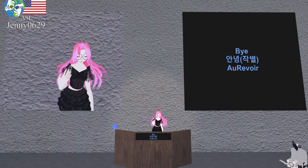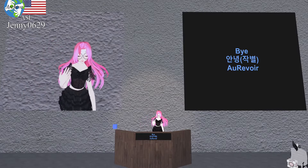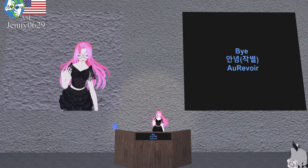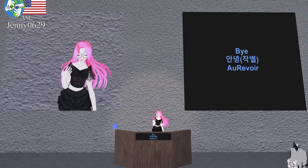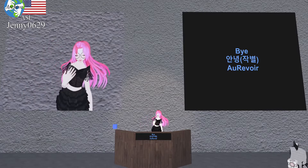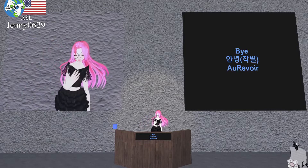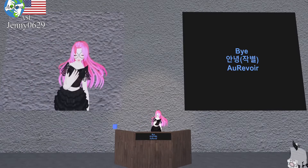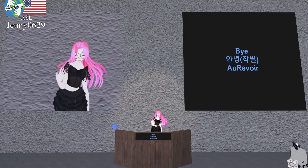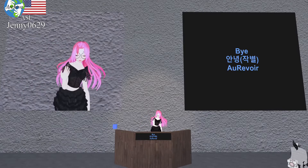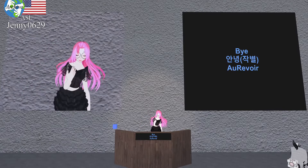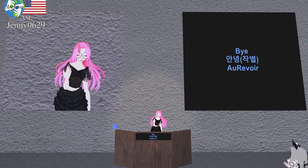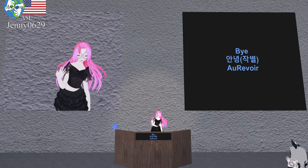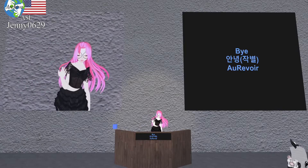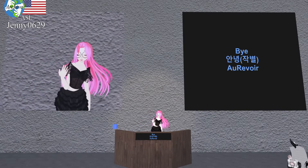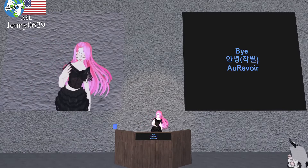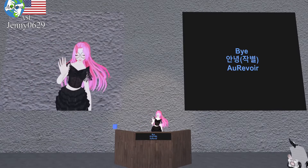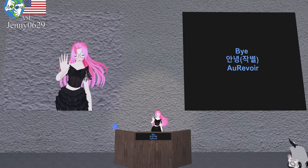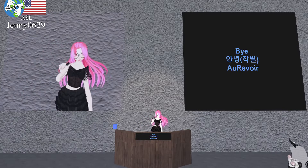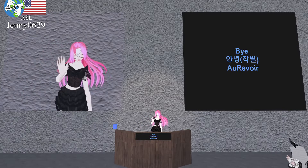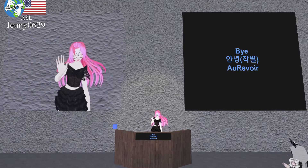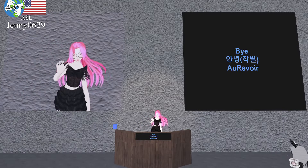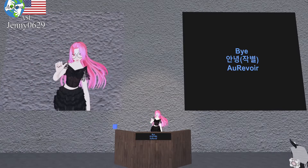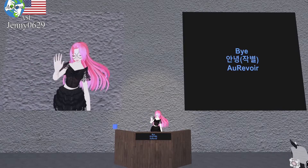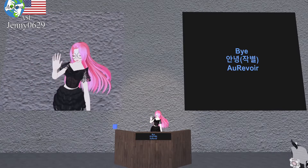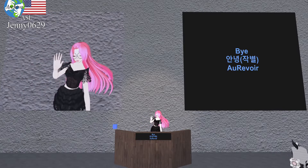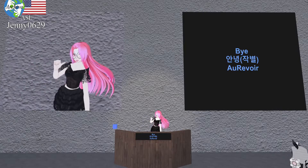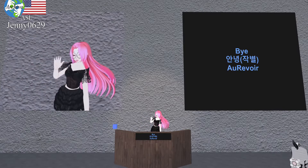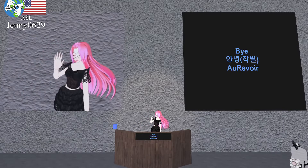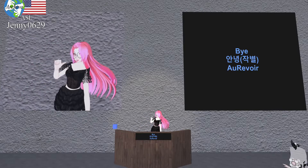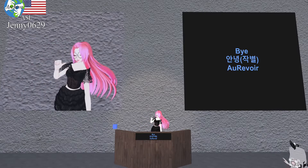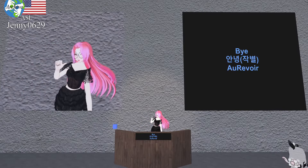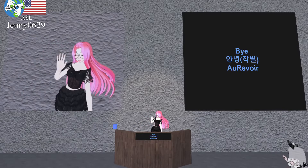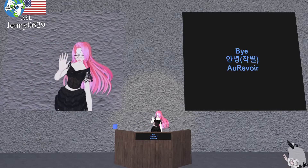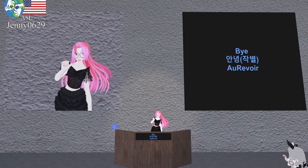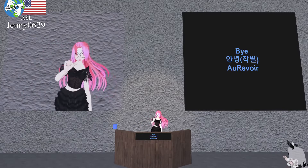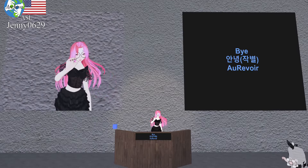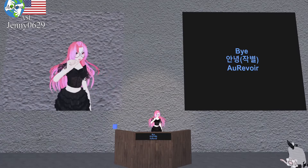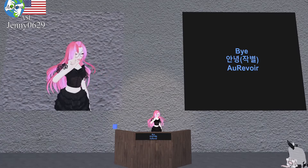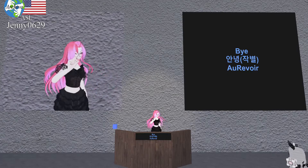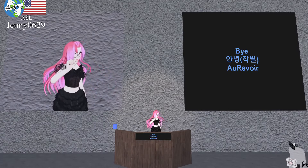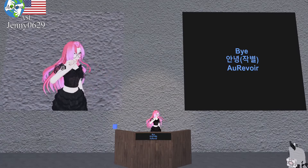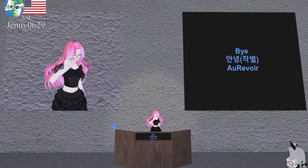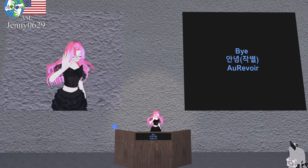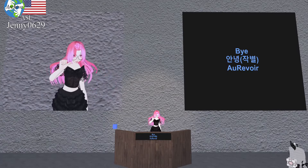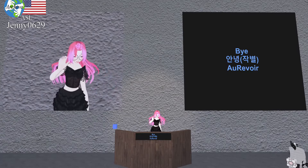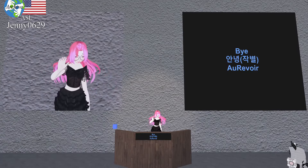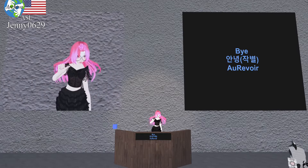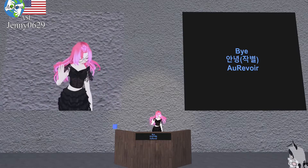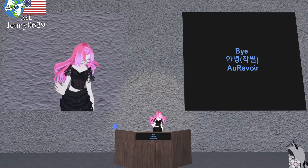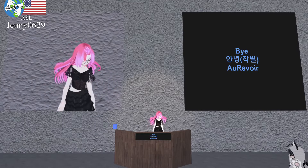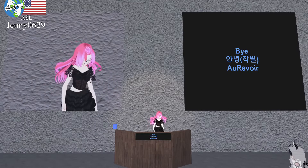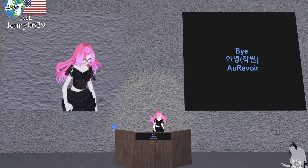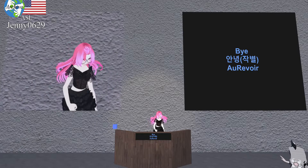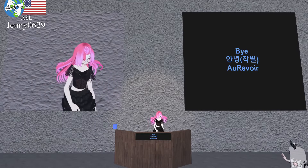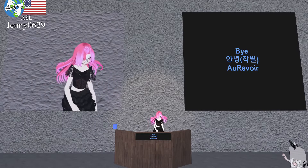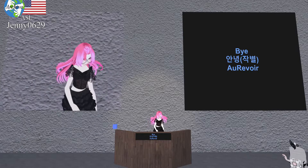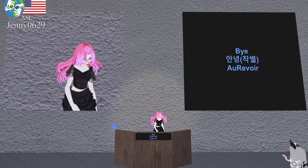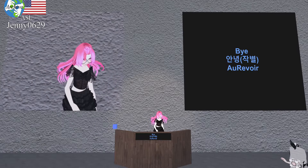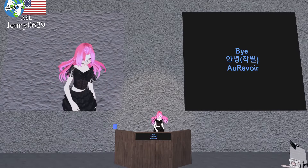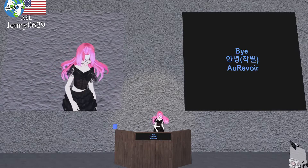right in front of your chest and shoulder area. You're going to just be moving those top fingers like that. Goodbye, bye-bye.